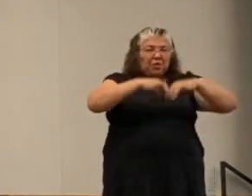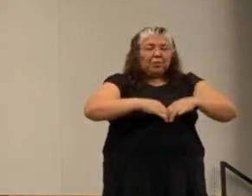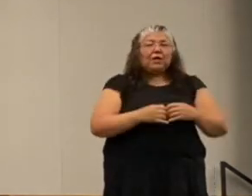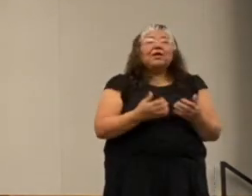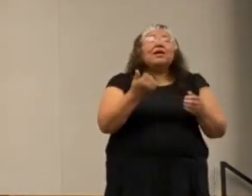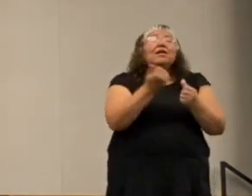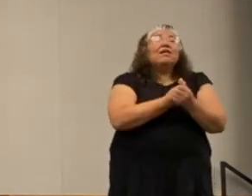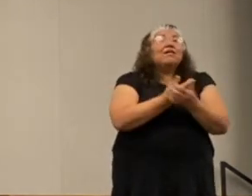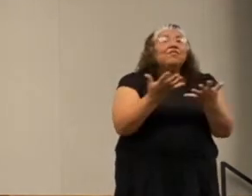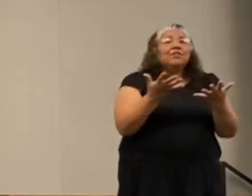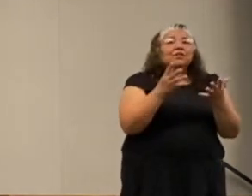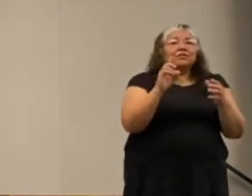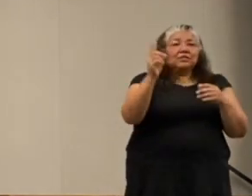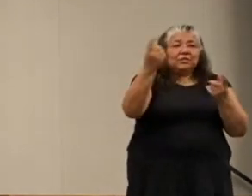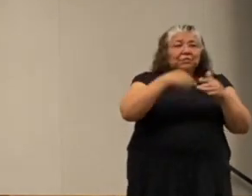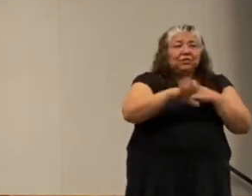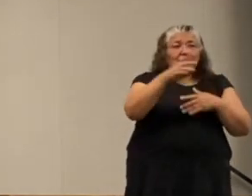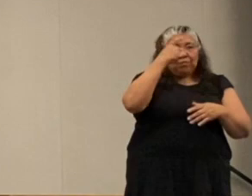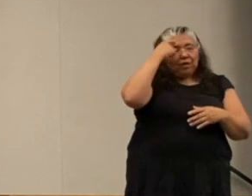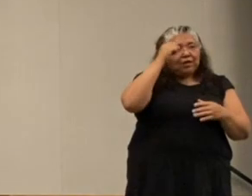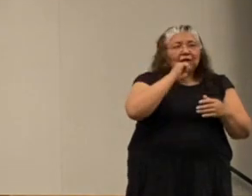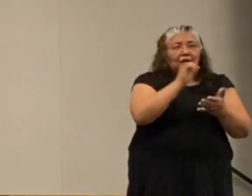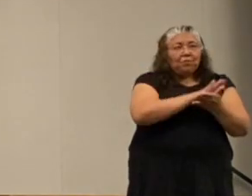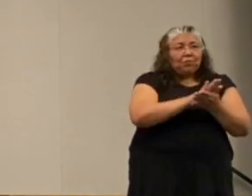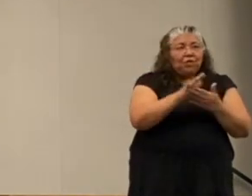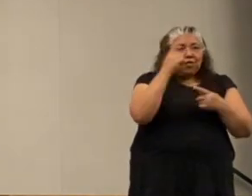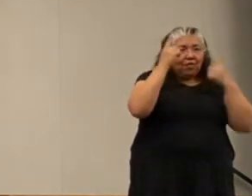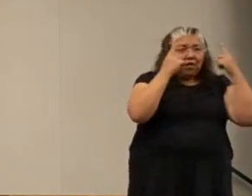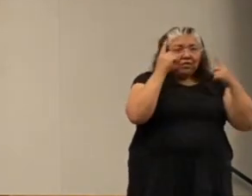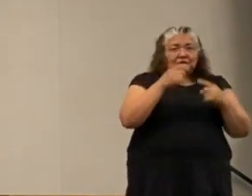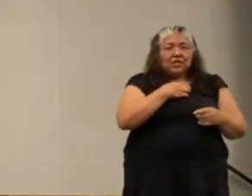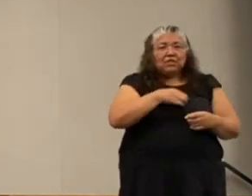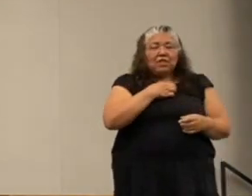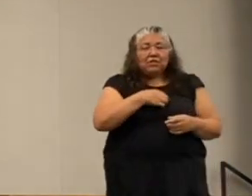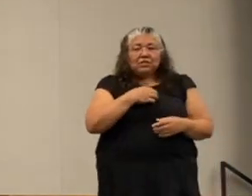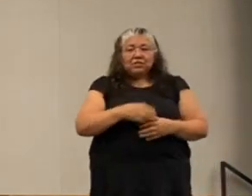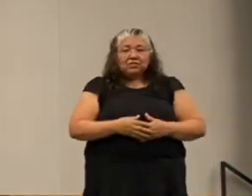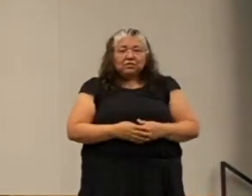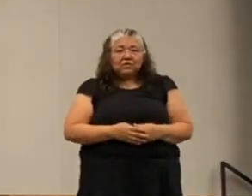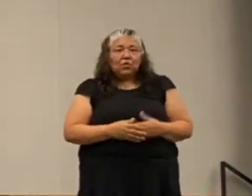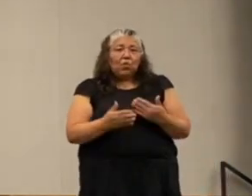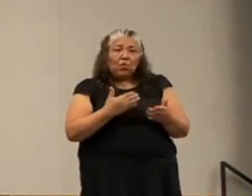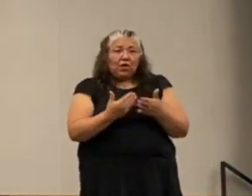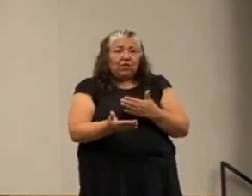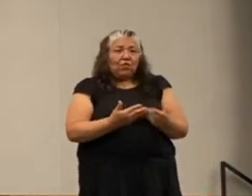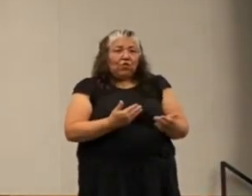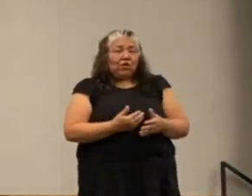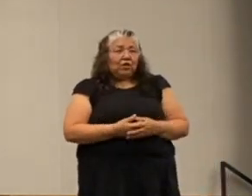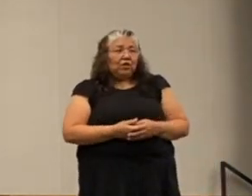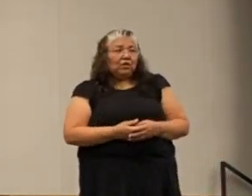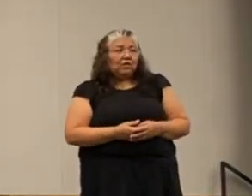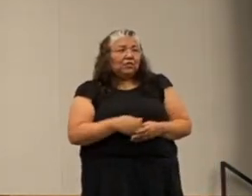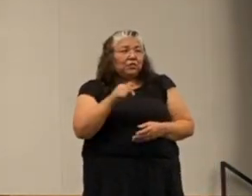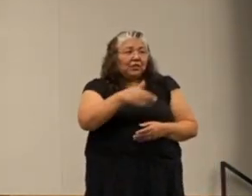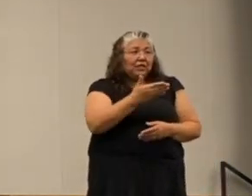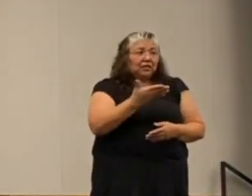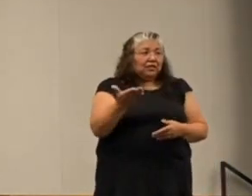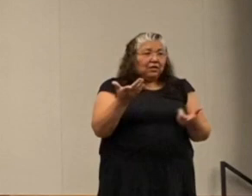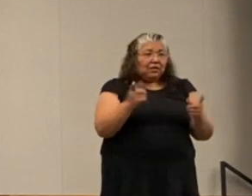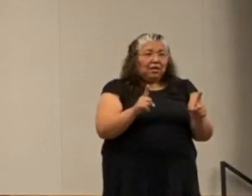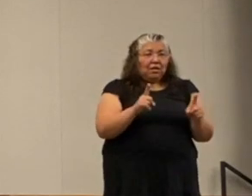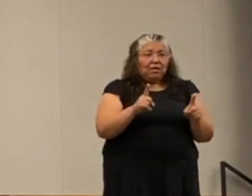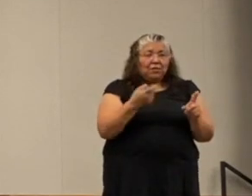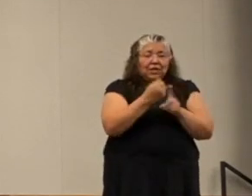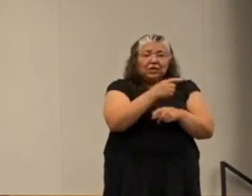start to come over into your mind, like impure thoughts, lust, whatever, when those things come and hit